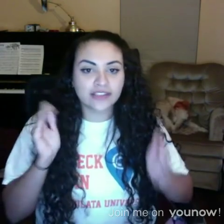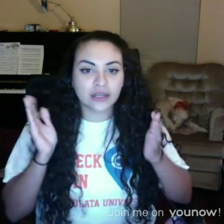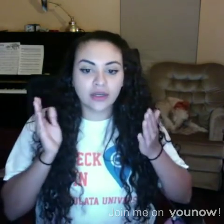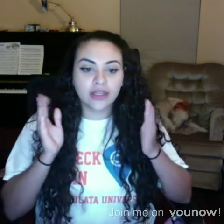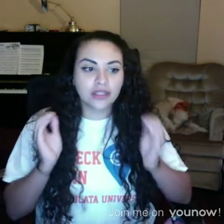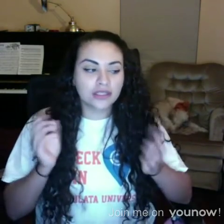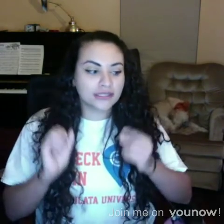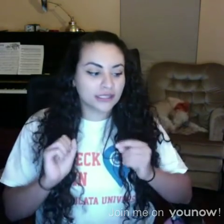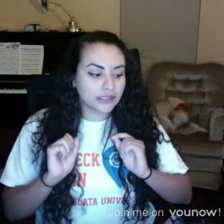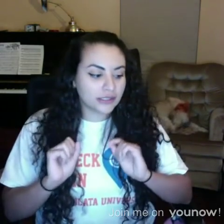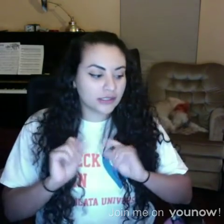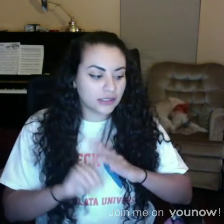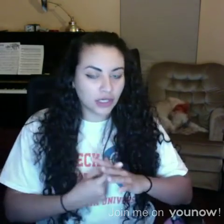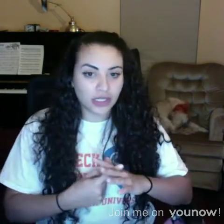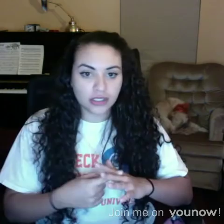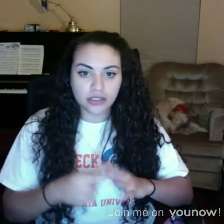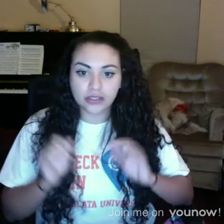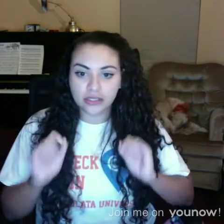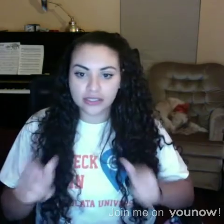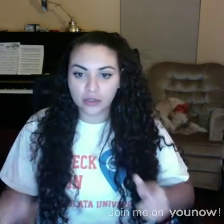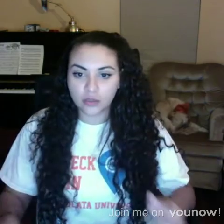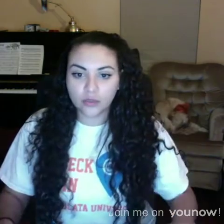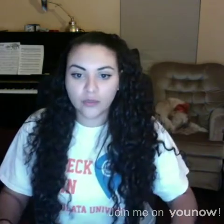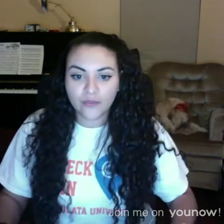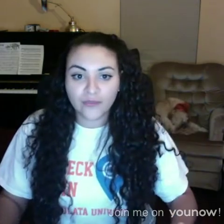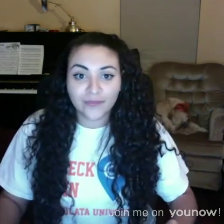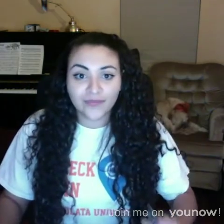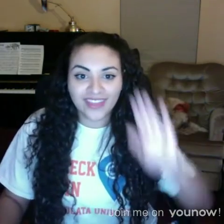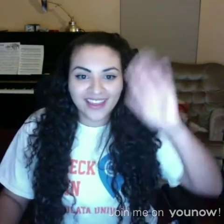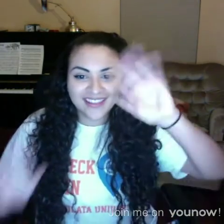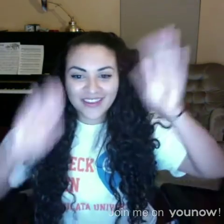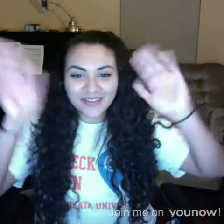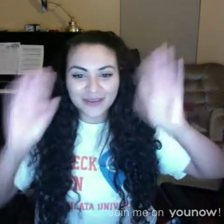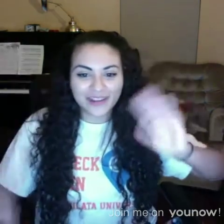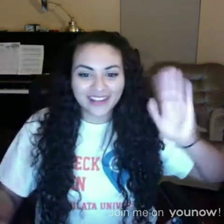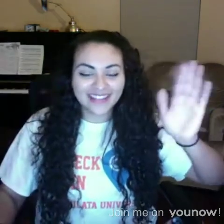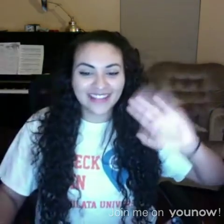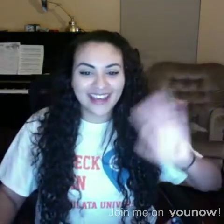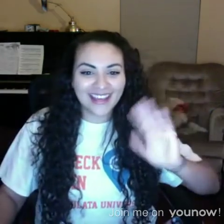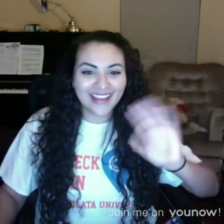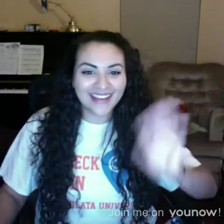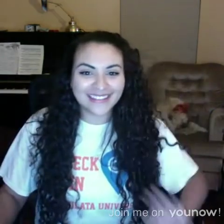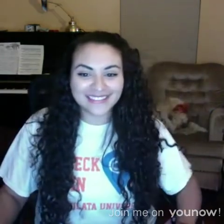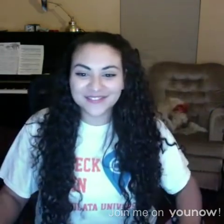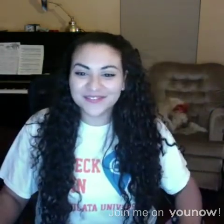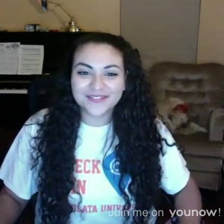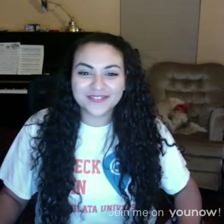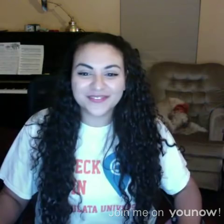Okay, so let's get started. Let's go. Hello, everyone.